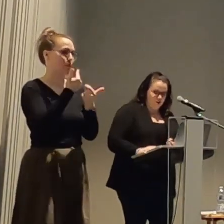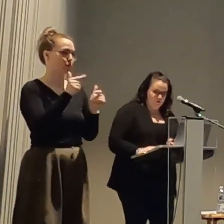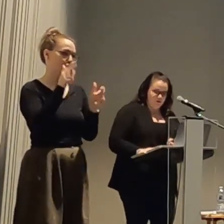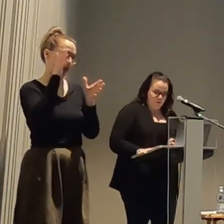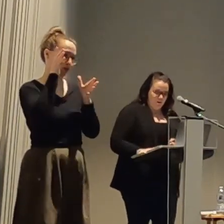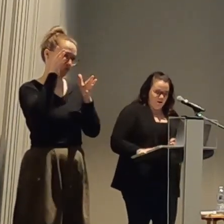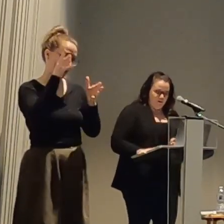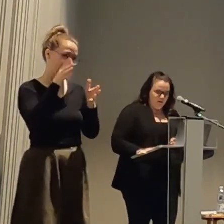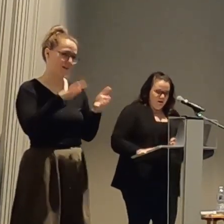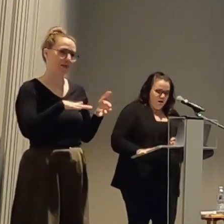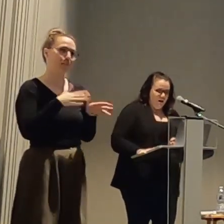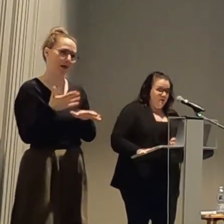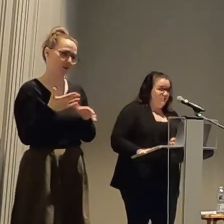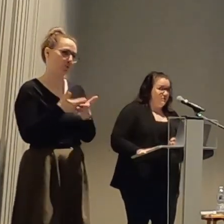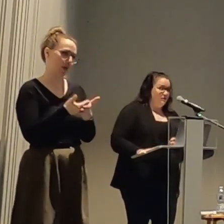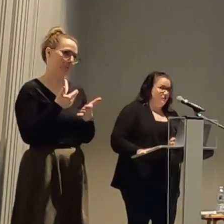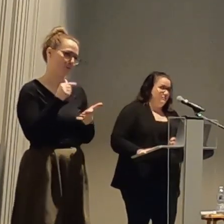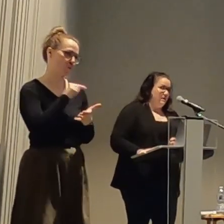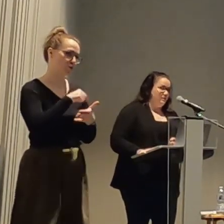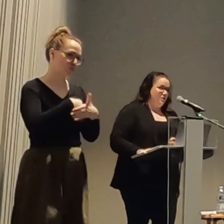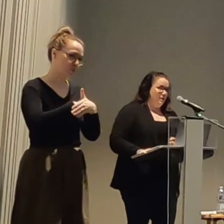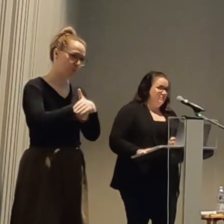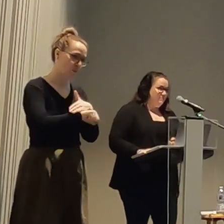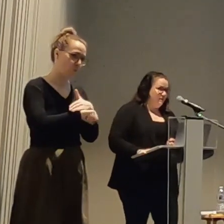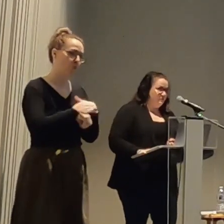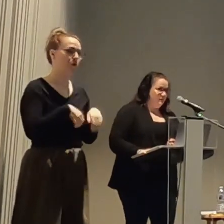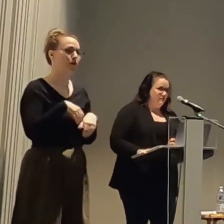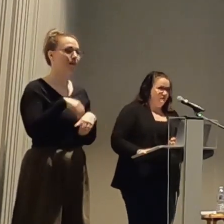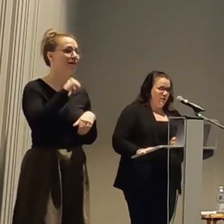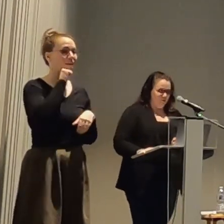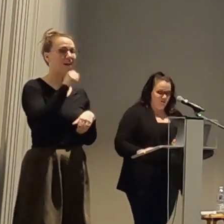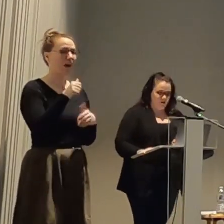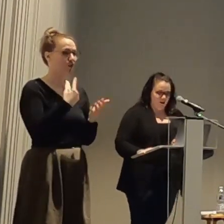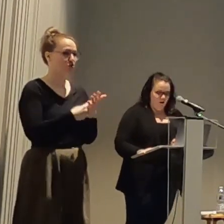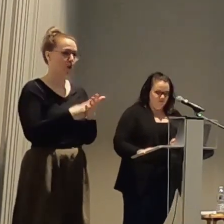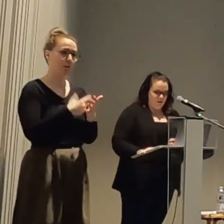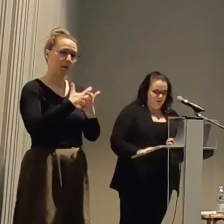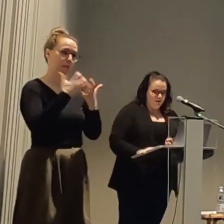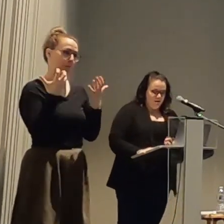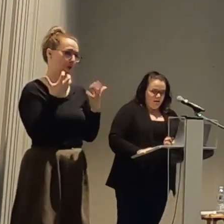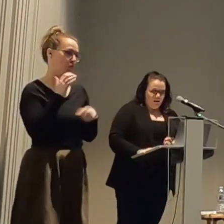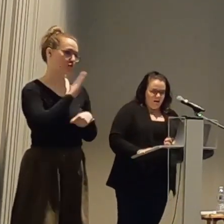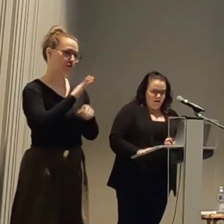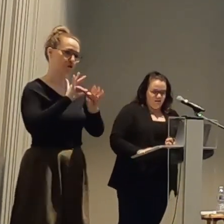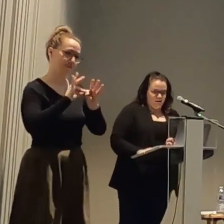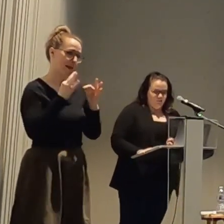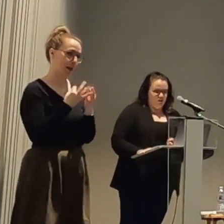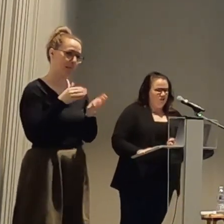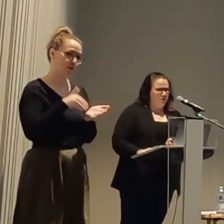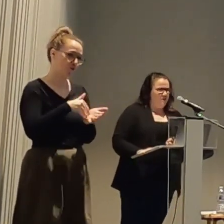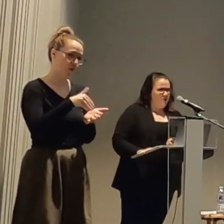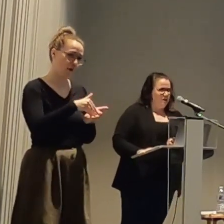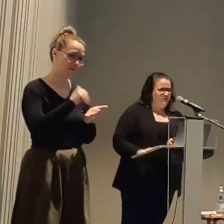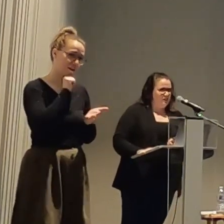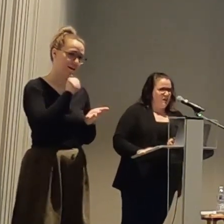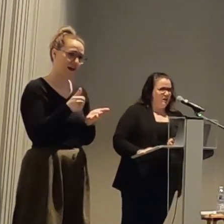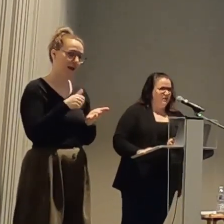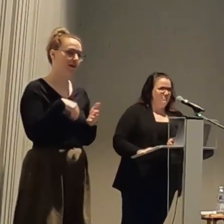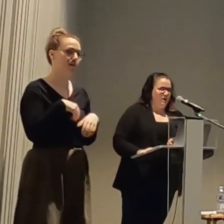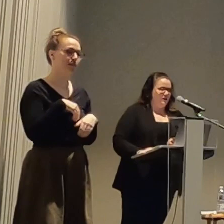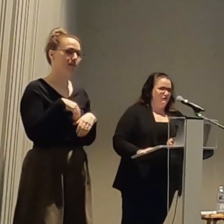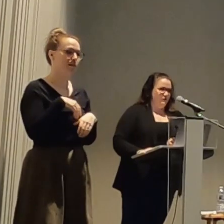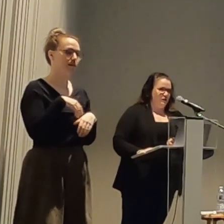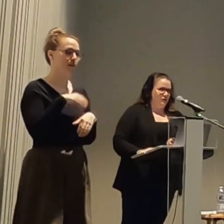away before she was born. He was also not talked about in the family very often. And she saw him kind of as